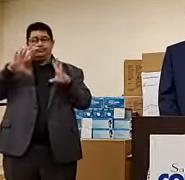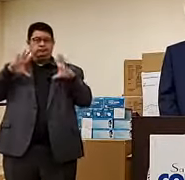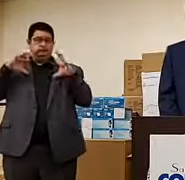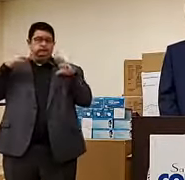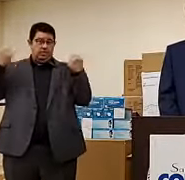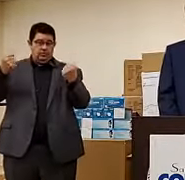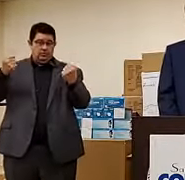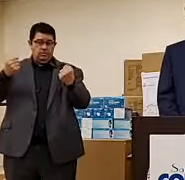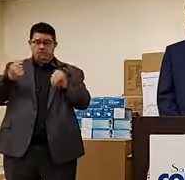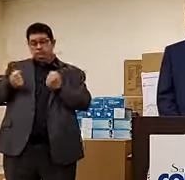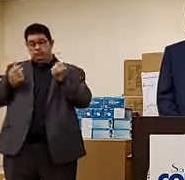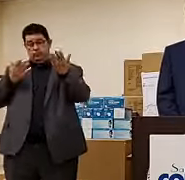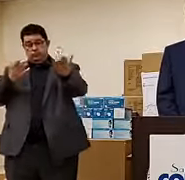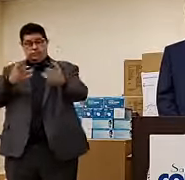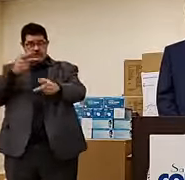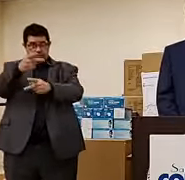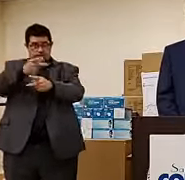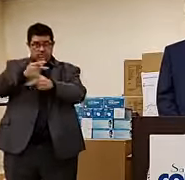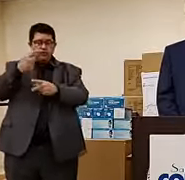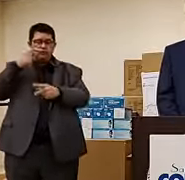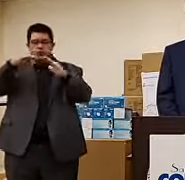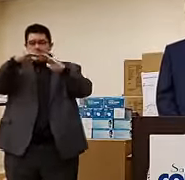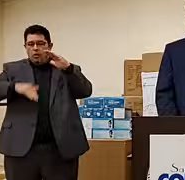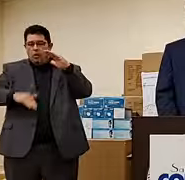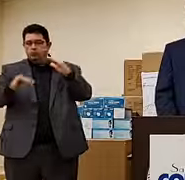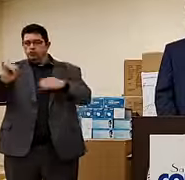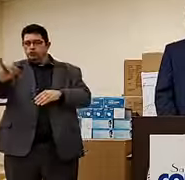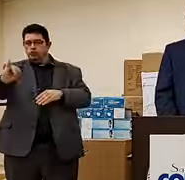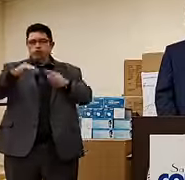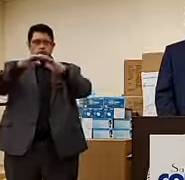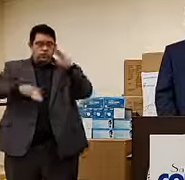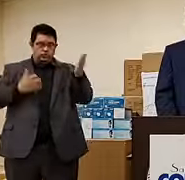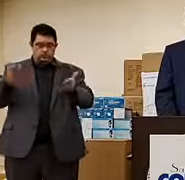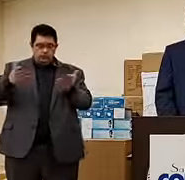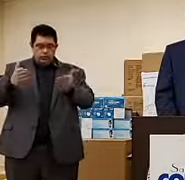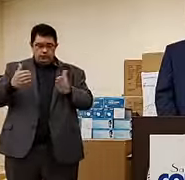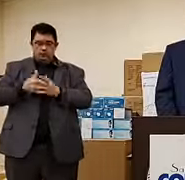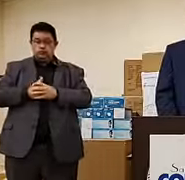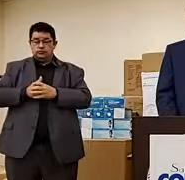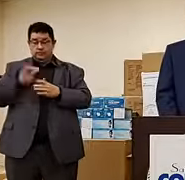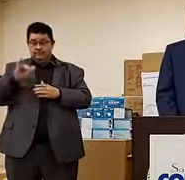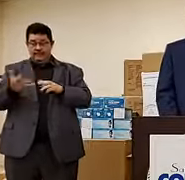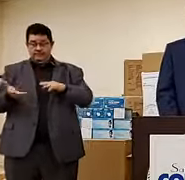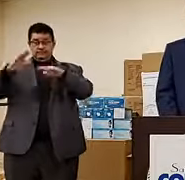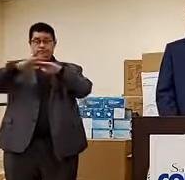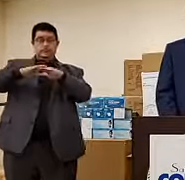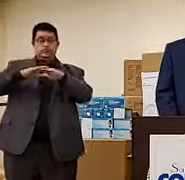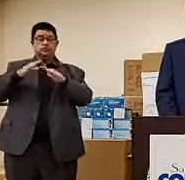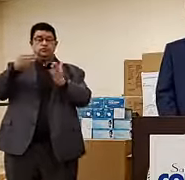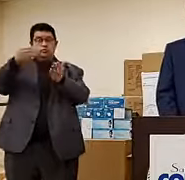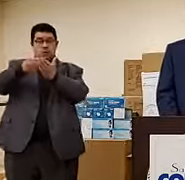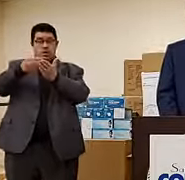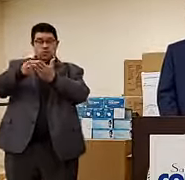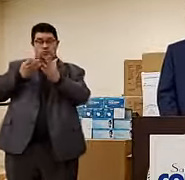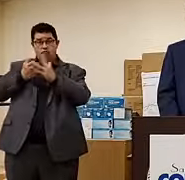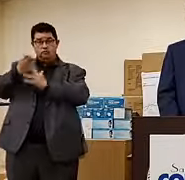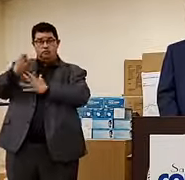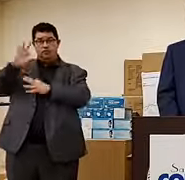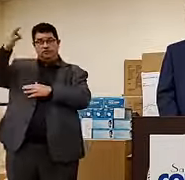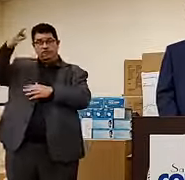care for uninsured and underserved in St. Louis County. So this additional funding through the Federal CARES Act that we're announcing